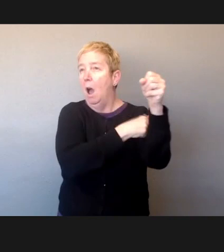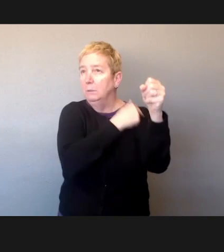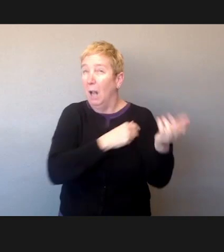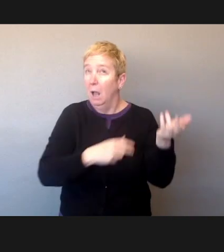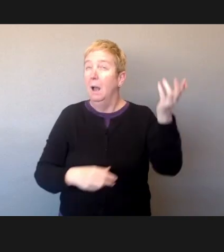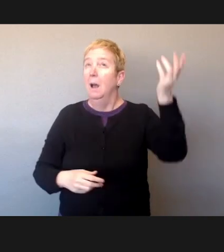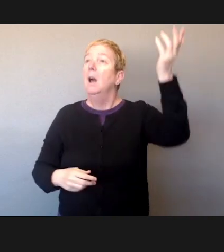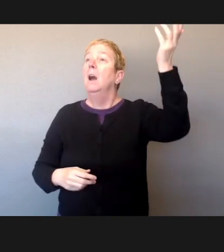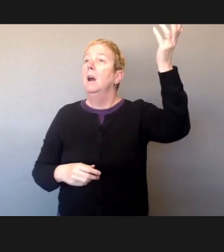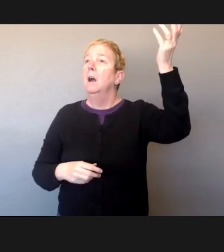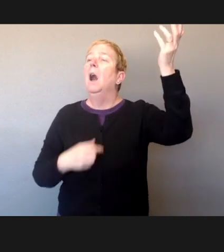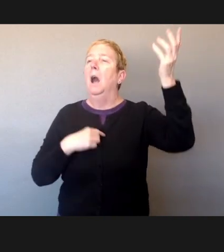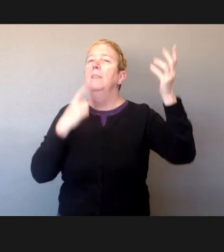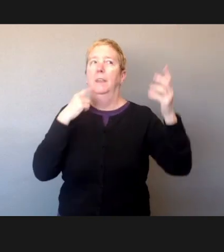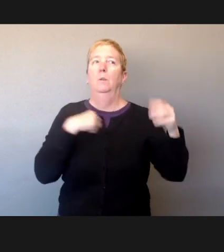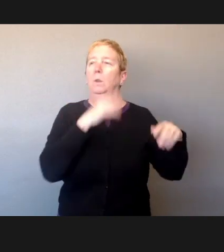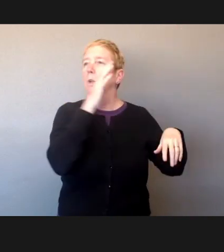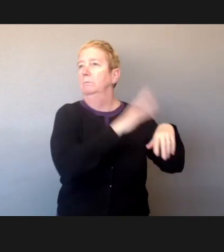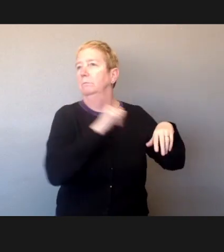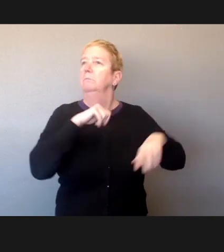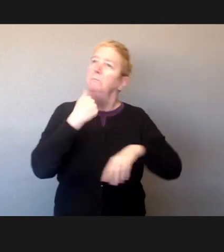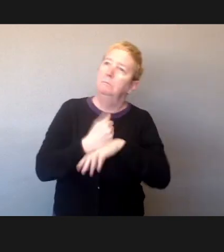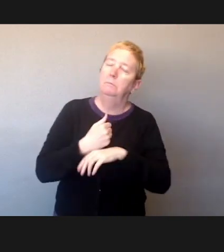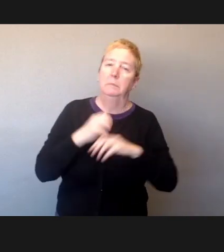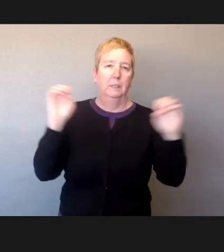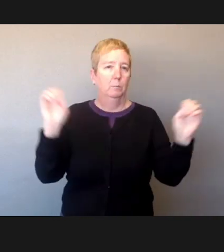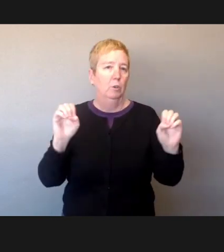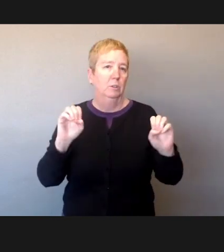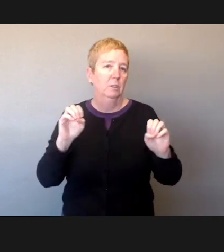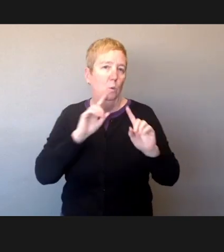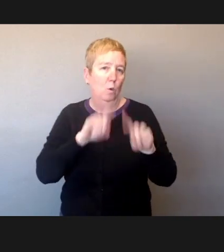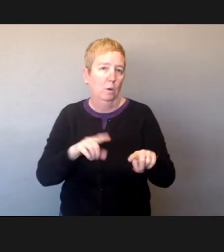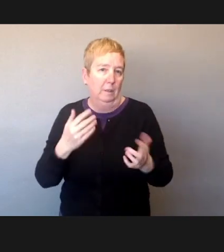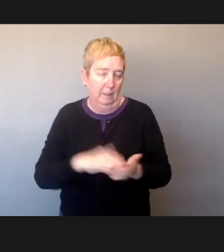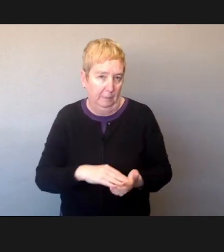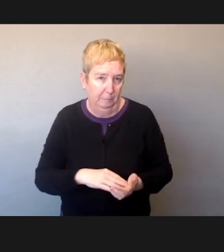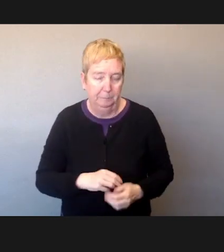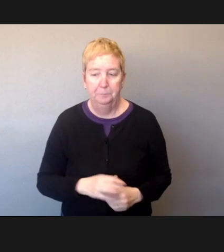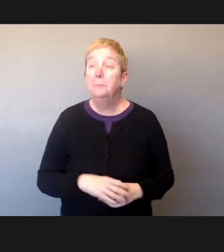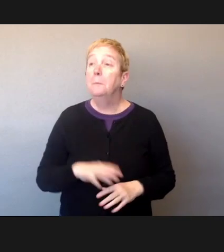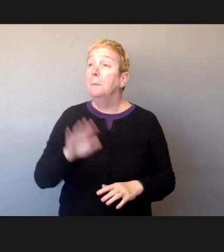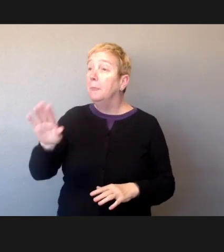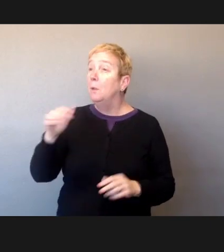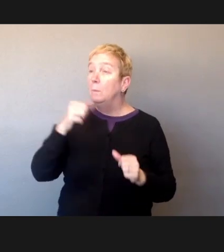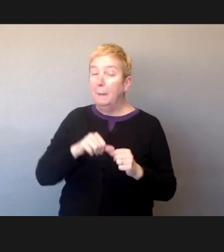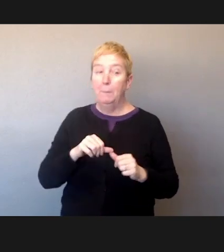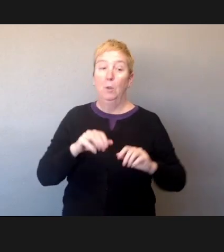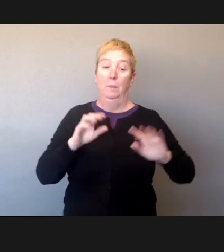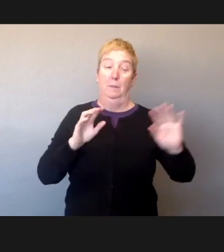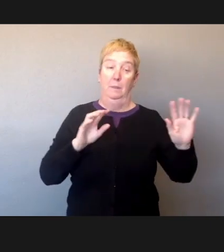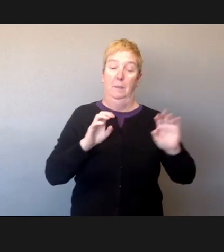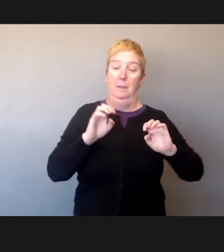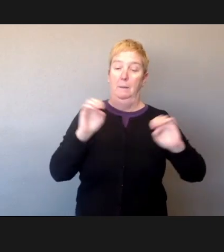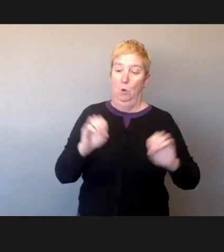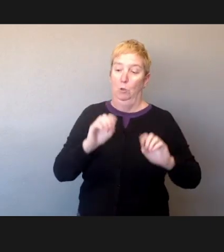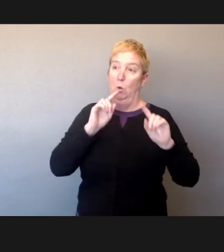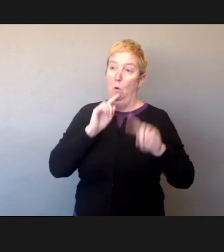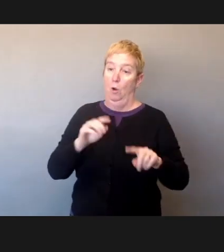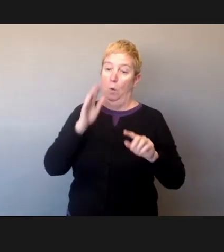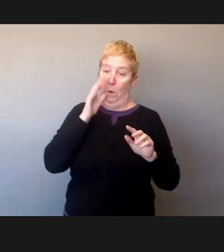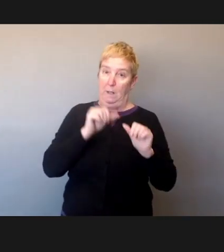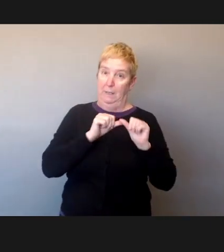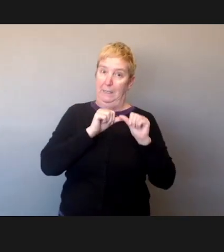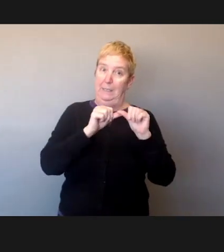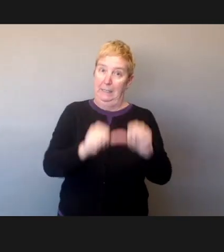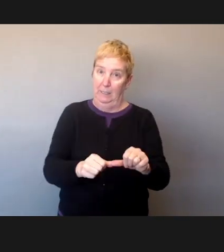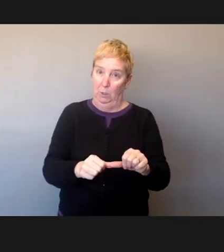just to mention, and that is the public health emergency order will continue in New Mexico as long as the federal